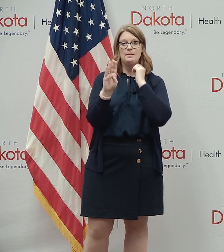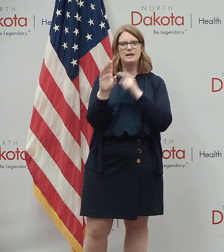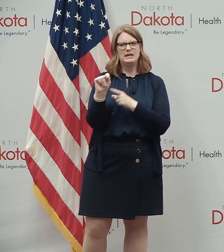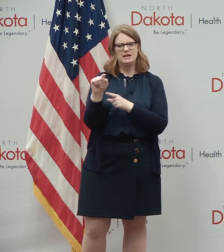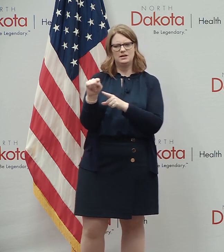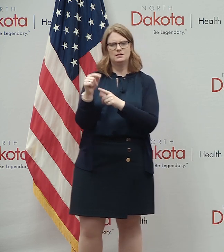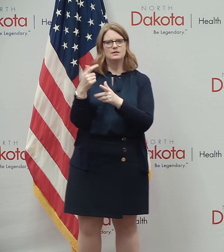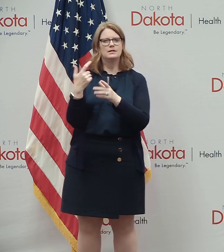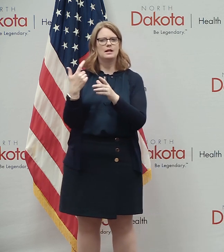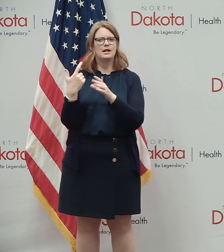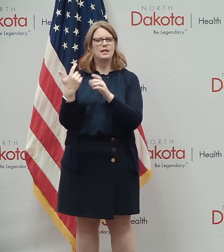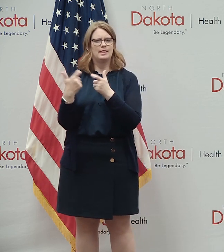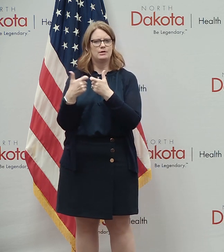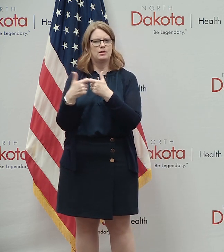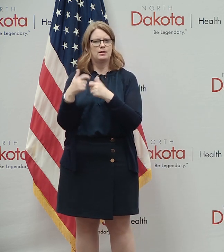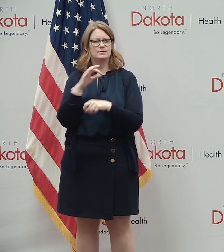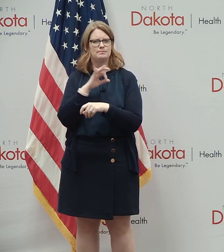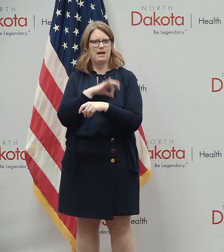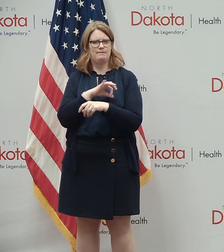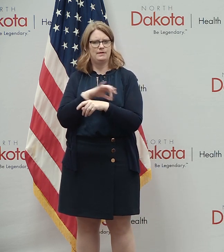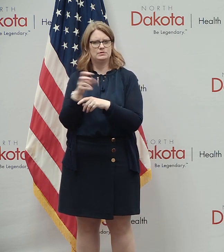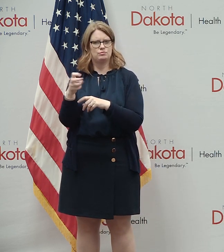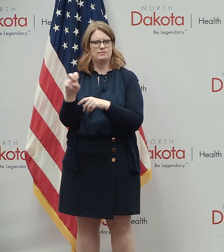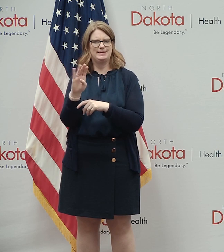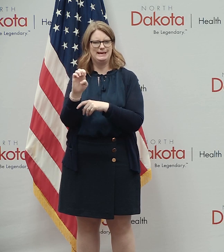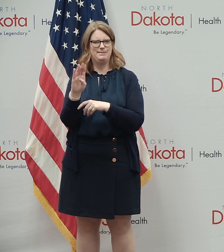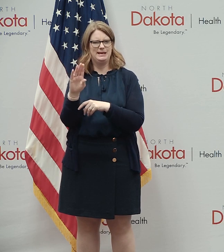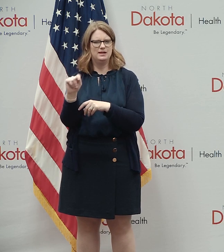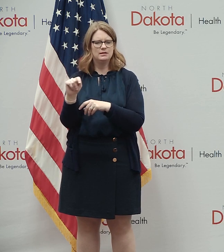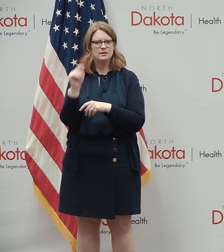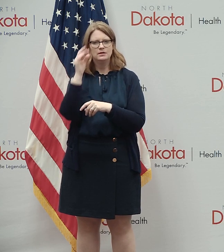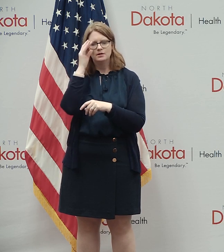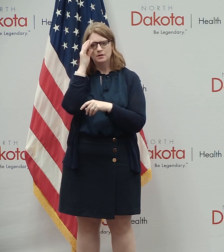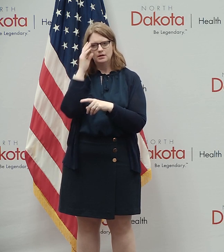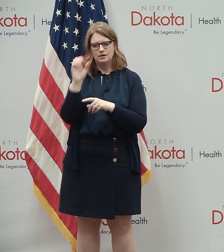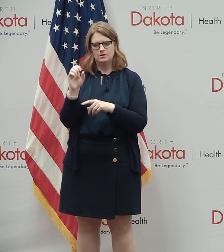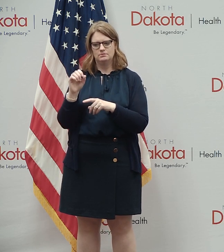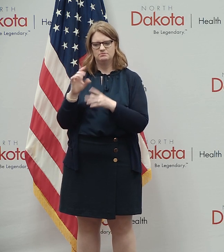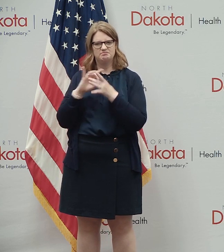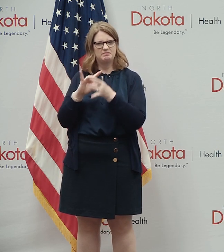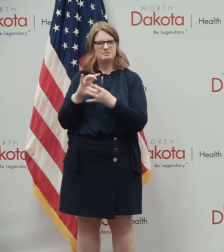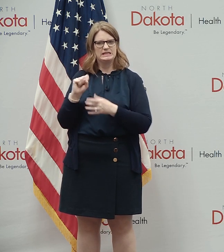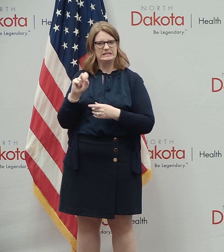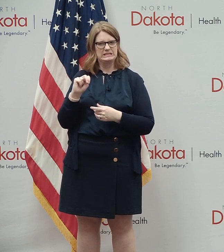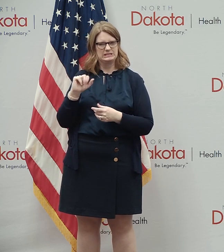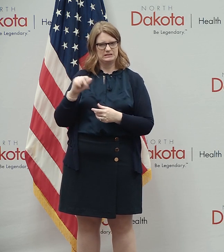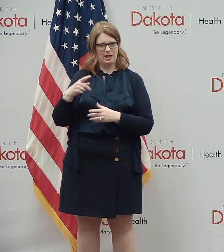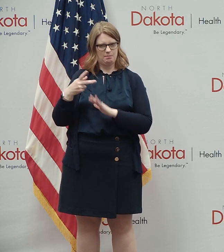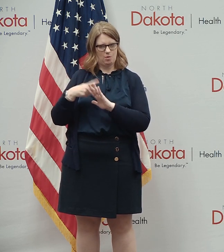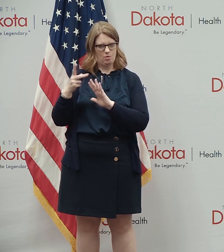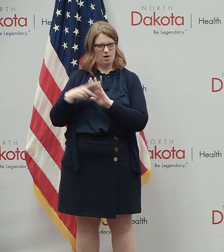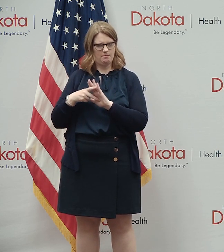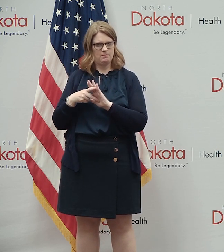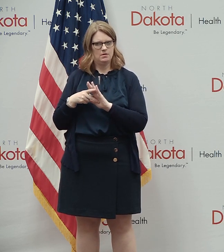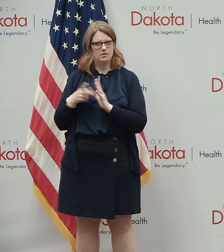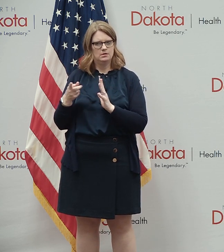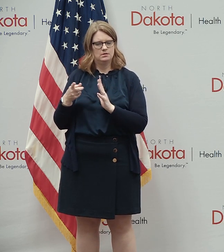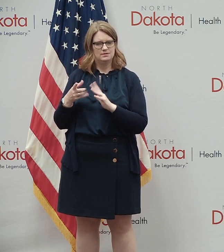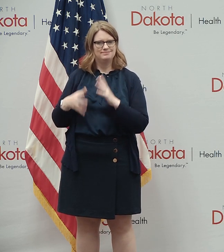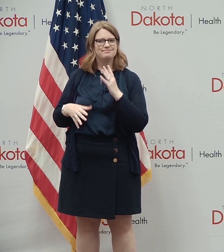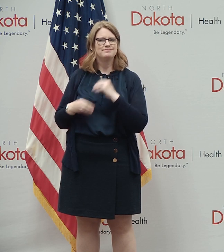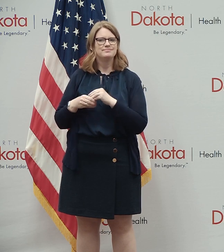is electronic benefits transfer. This comes through the SNAP program, which is a